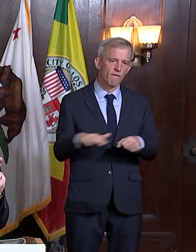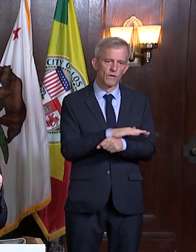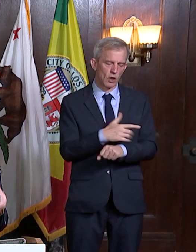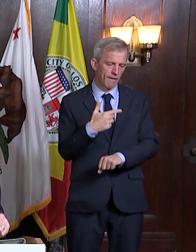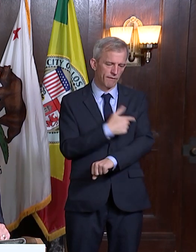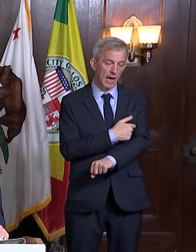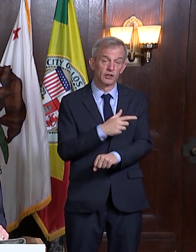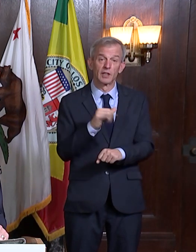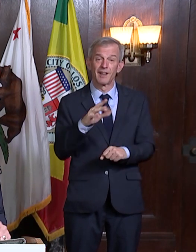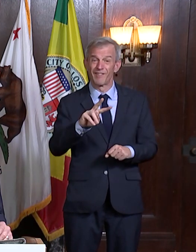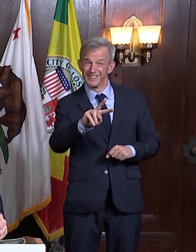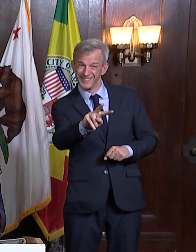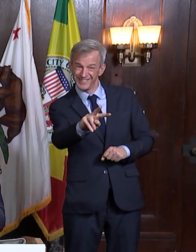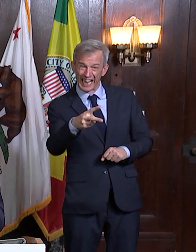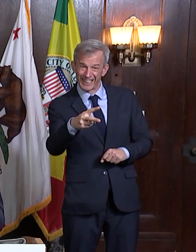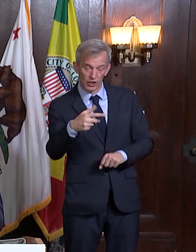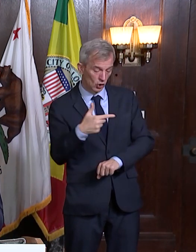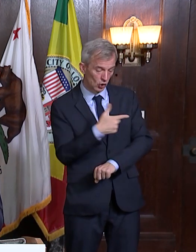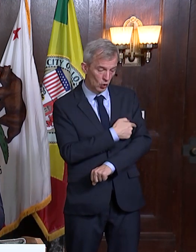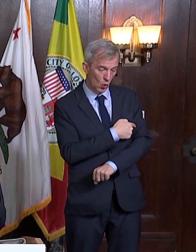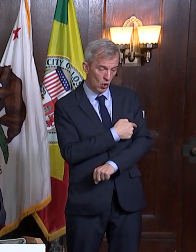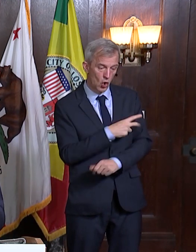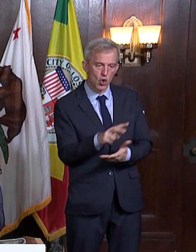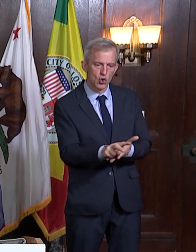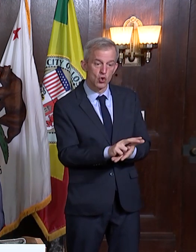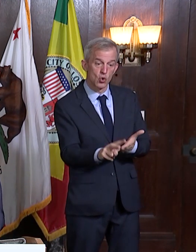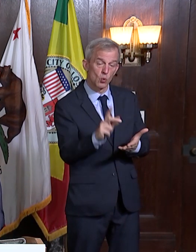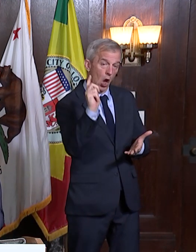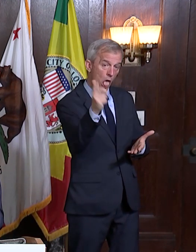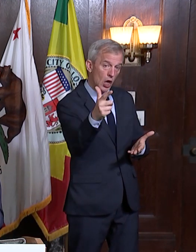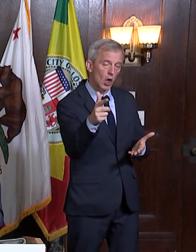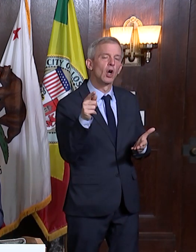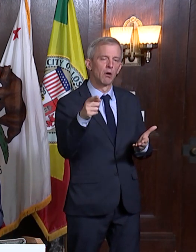of the 2-shot Pfizer or Moderna, or after your